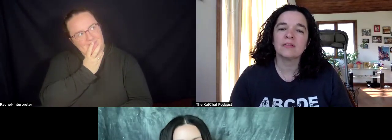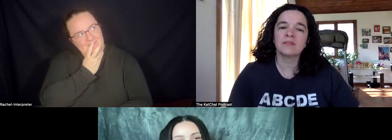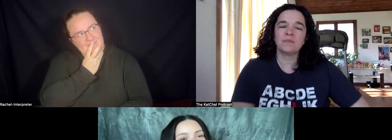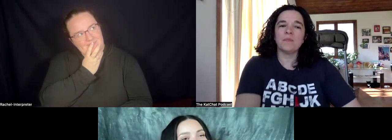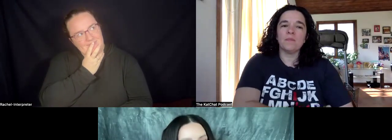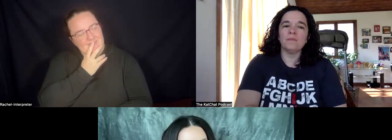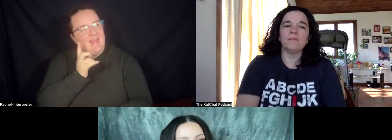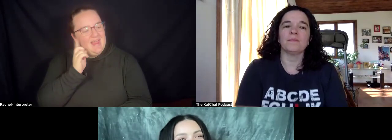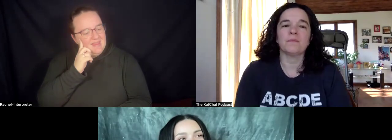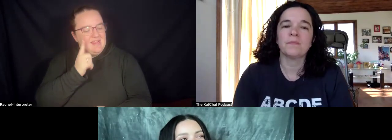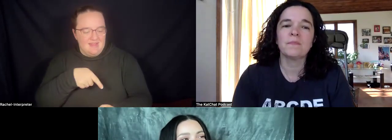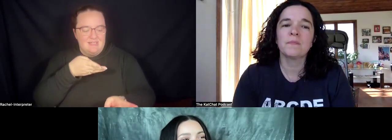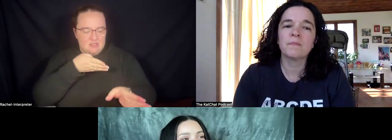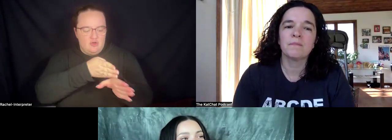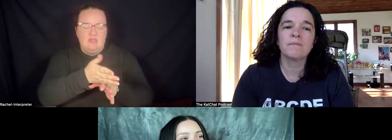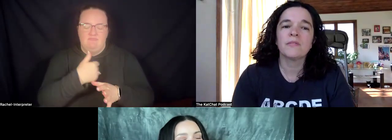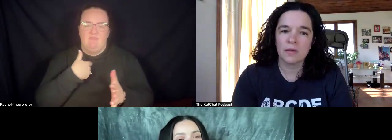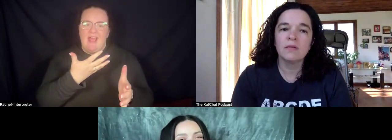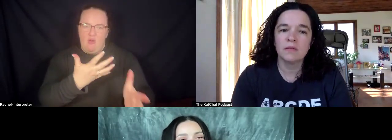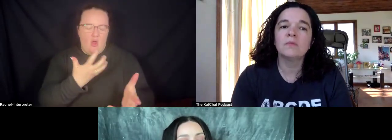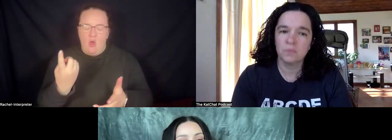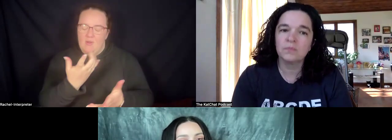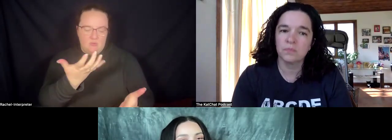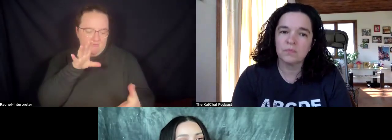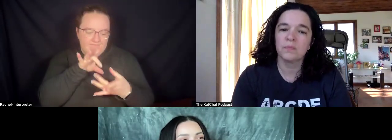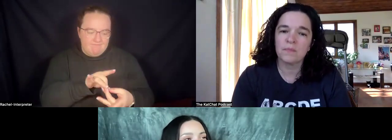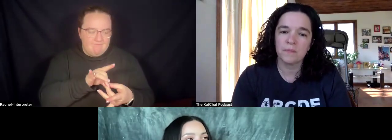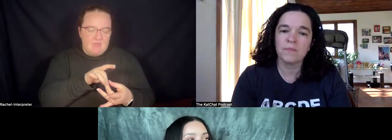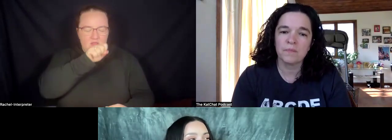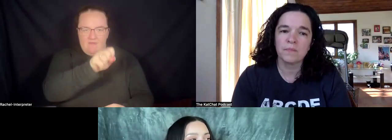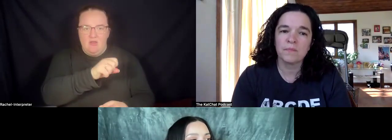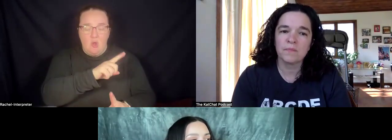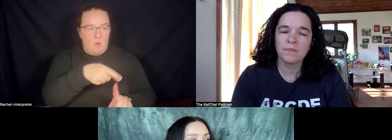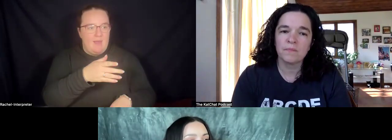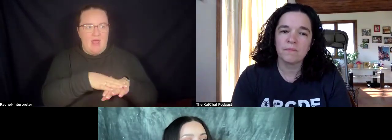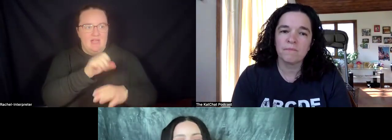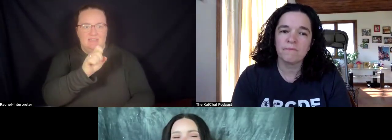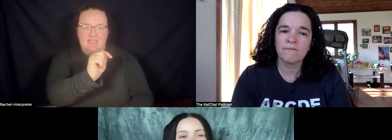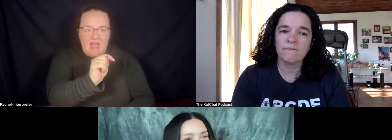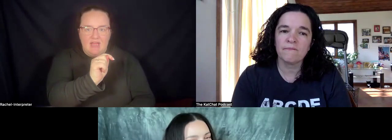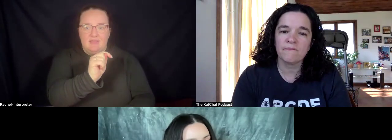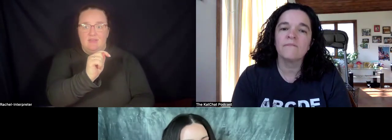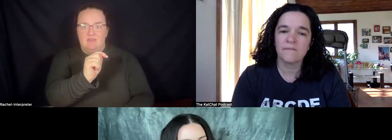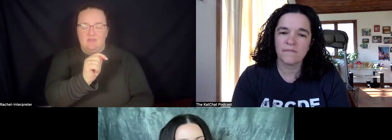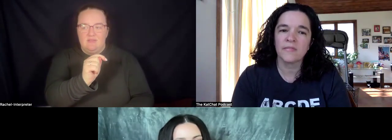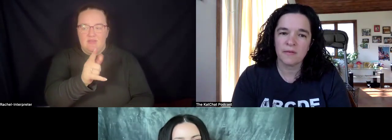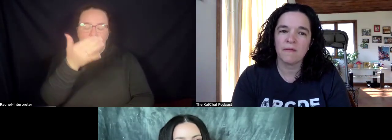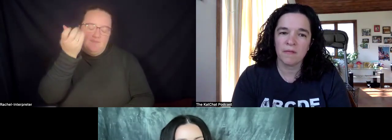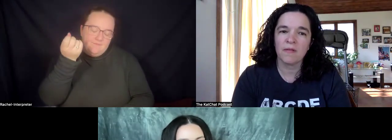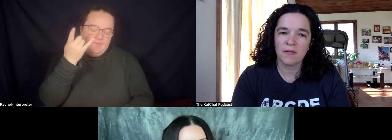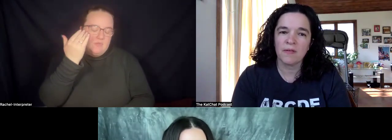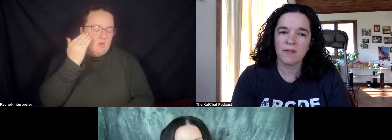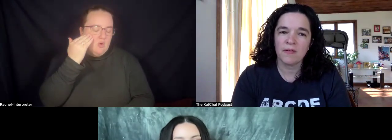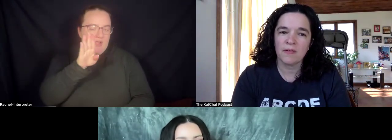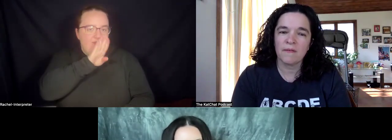career definitely that I want to be. I love it, and I know that whenever I'm on a set, and working, even though there's frustrations in